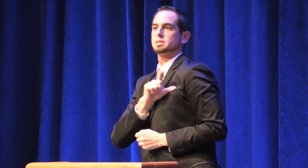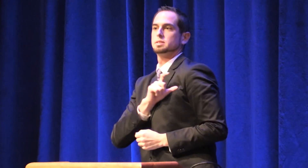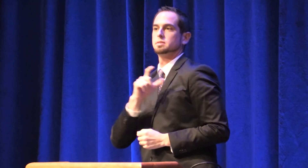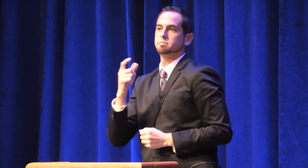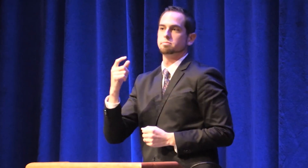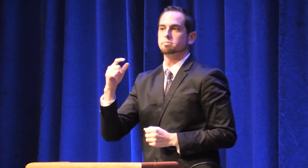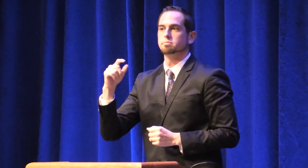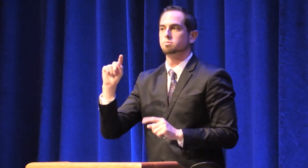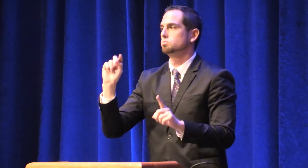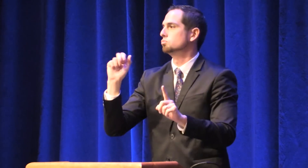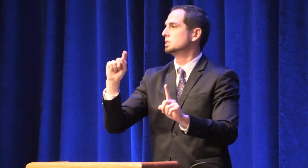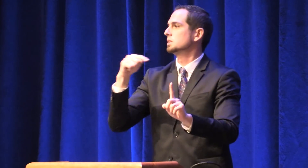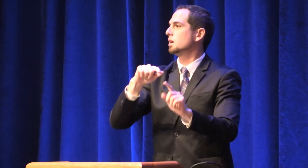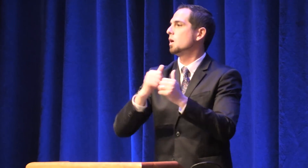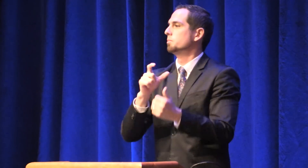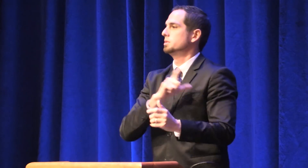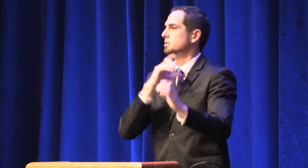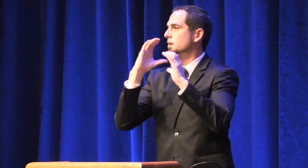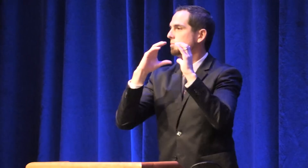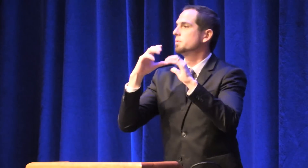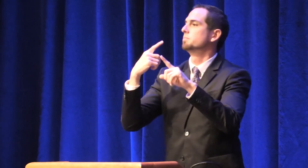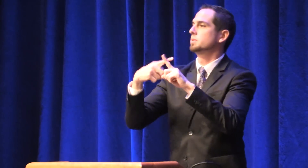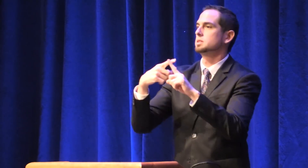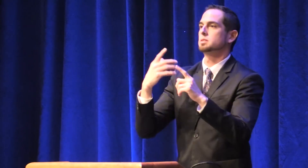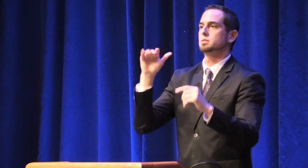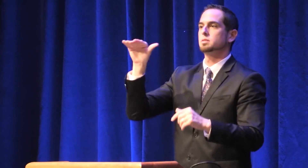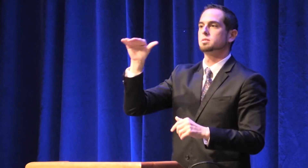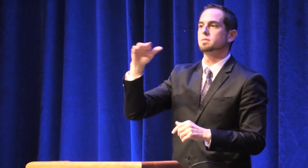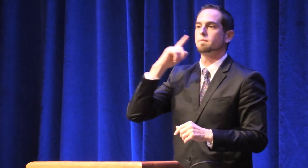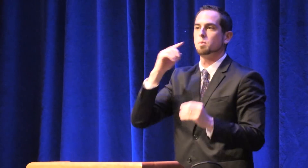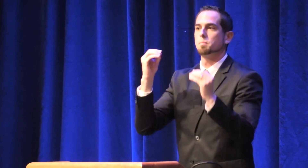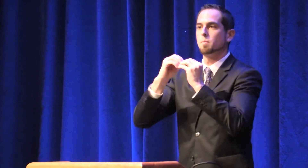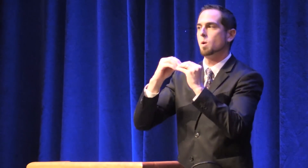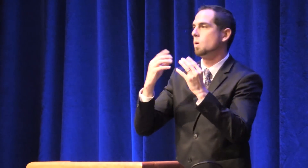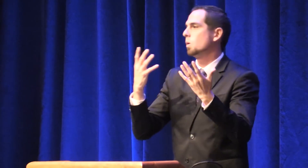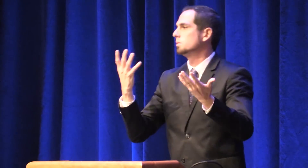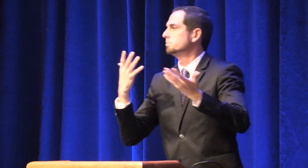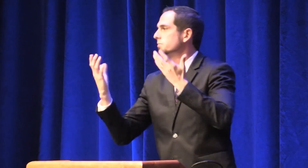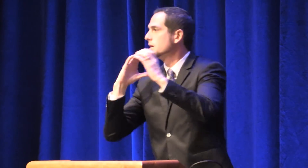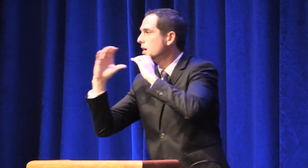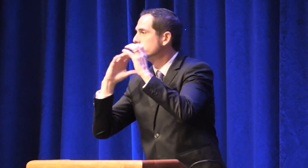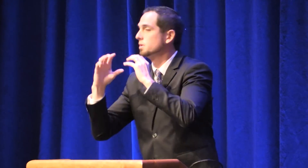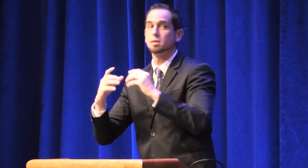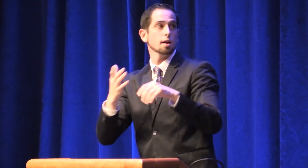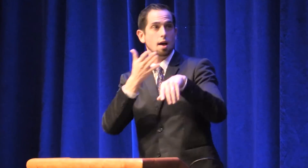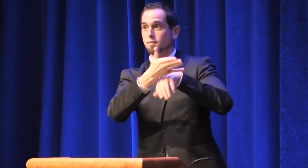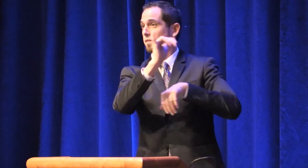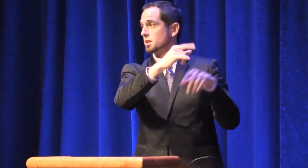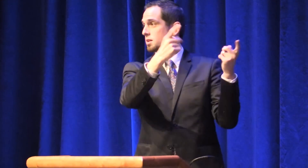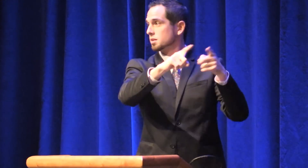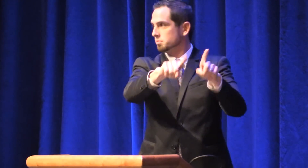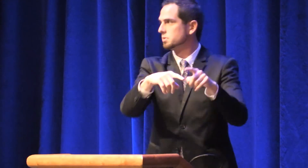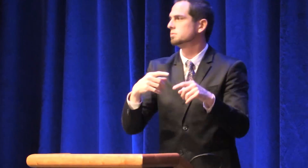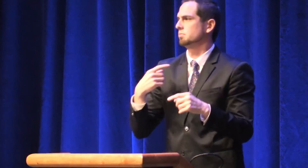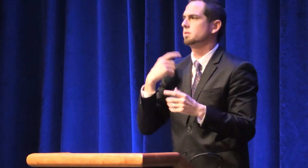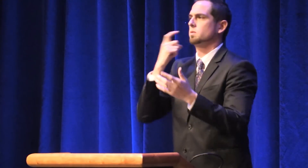police actions and advocated for those deaf men and the rights of deaf people to access to communication